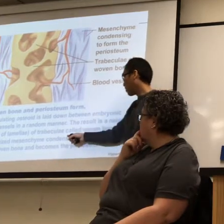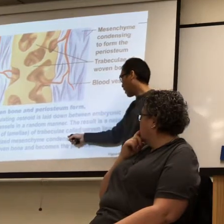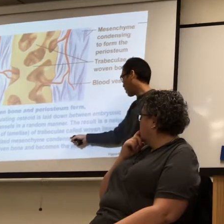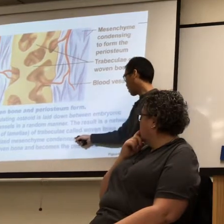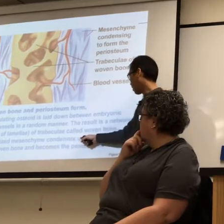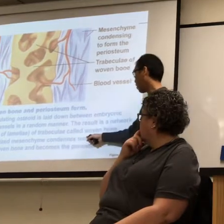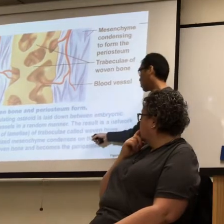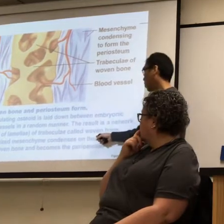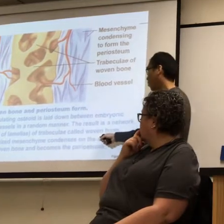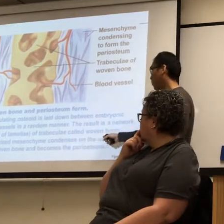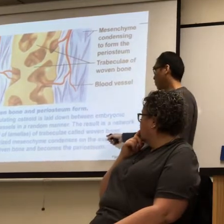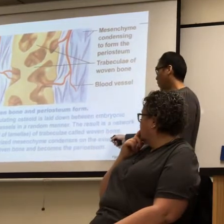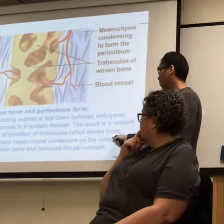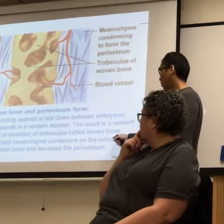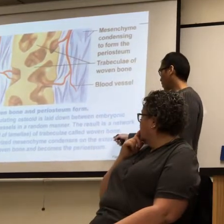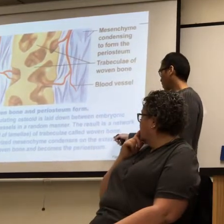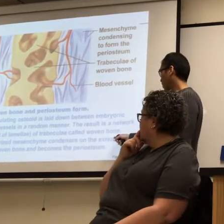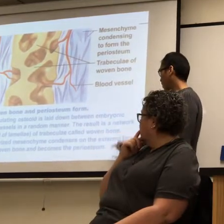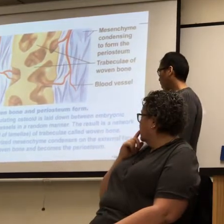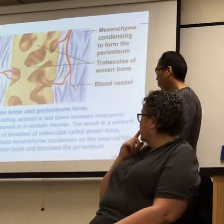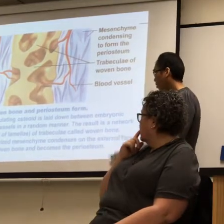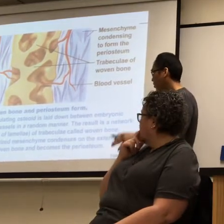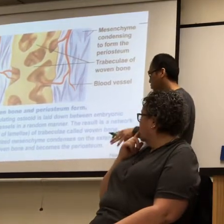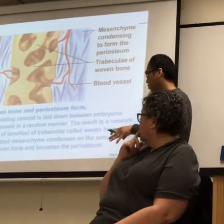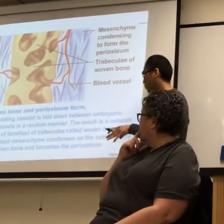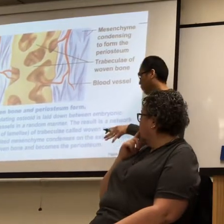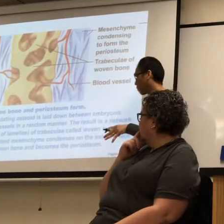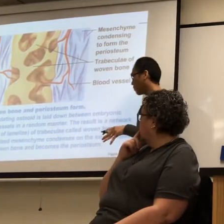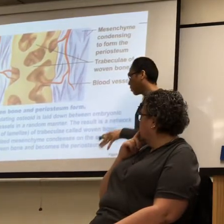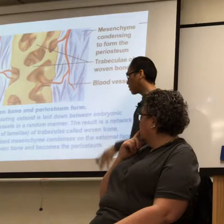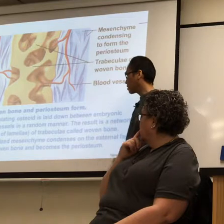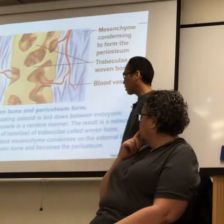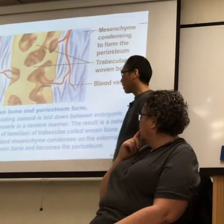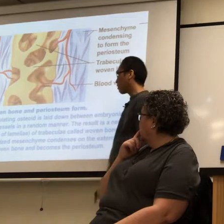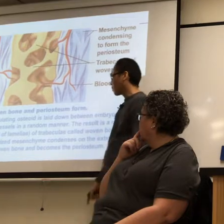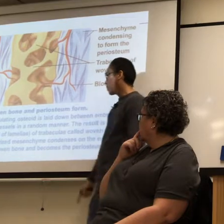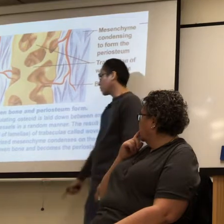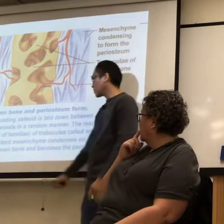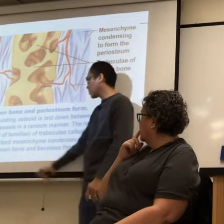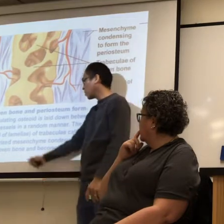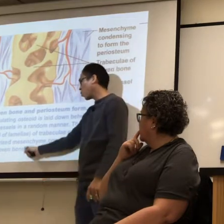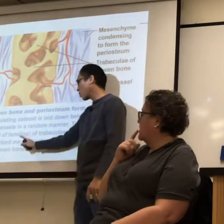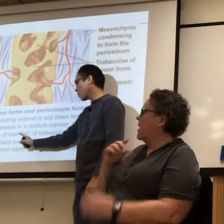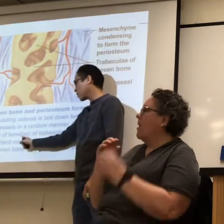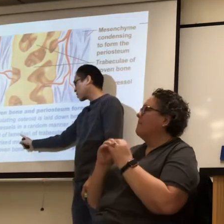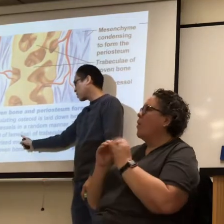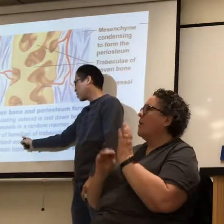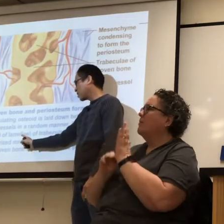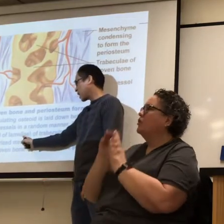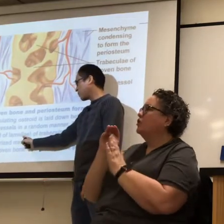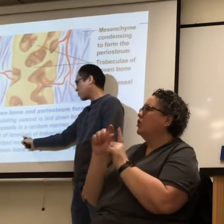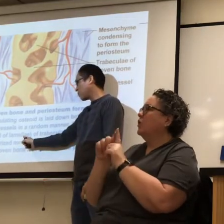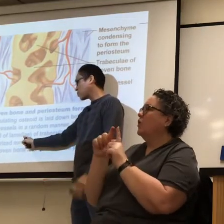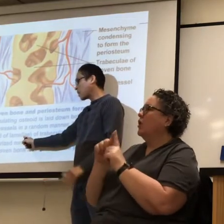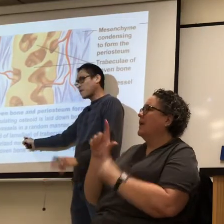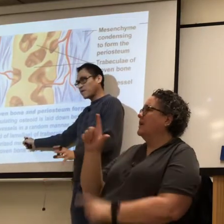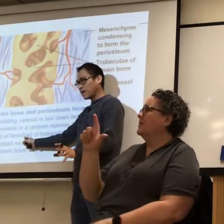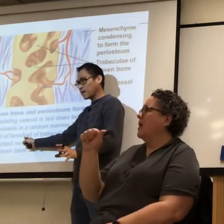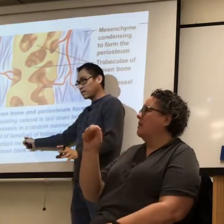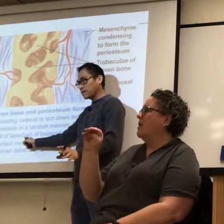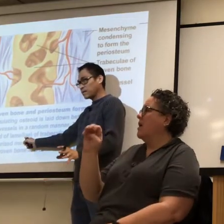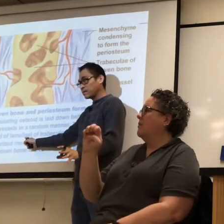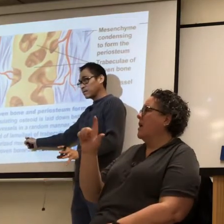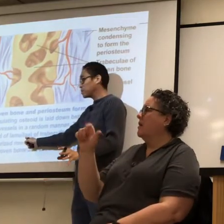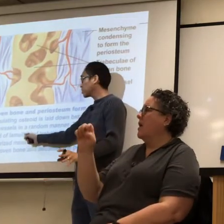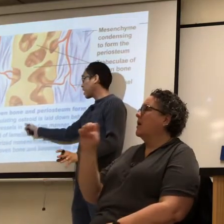trabeculae, okay, called woven bone. A more mature form of bone is lamellar bone. That's a key word for this chapter, but we're not there